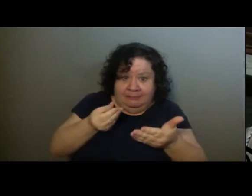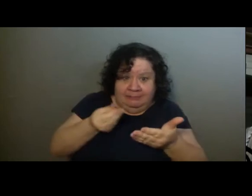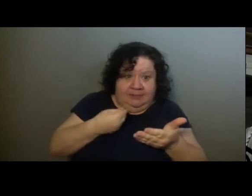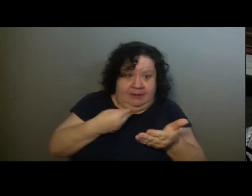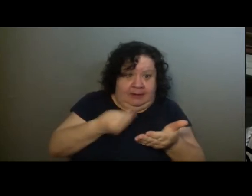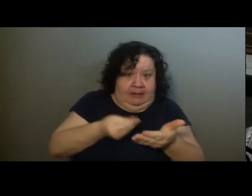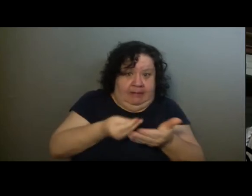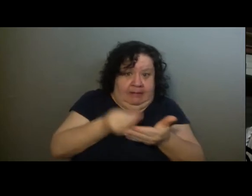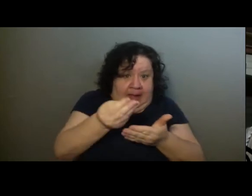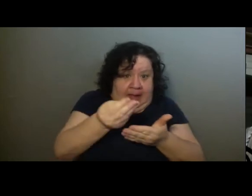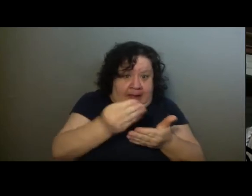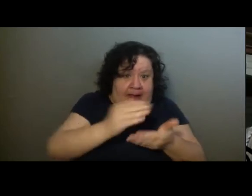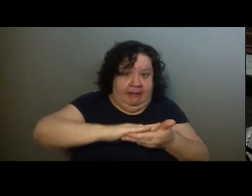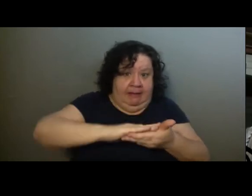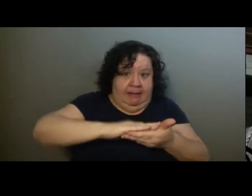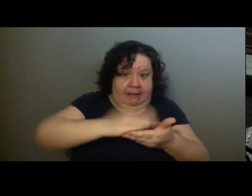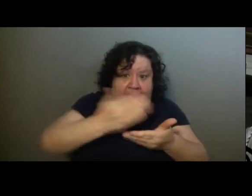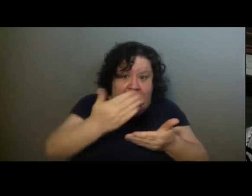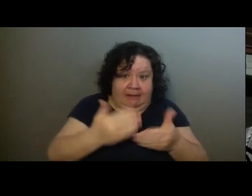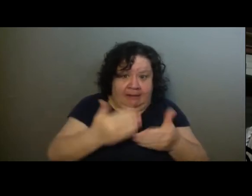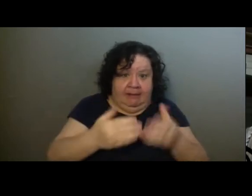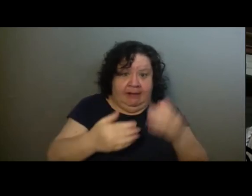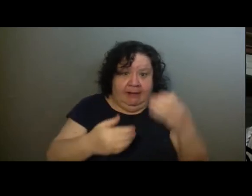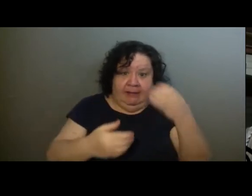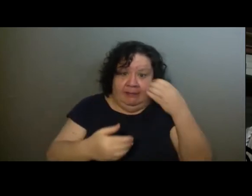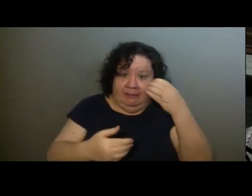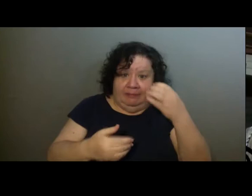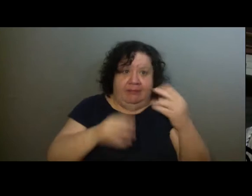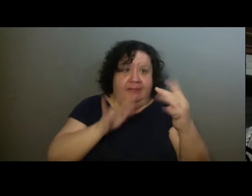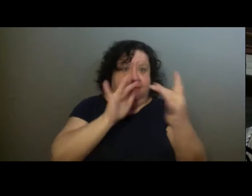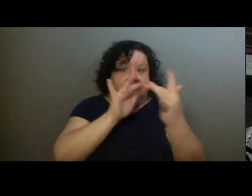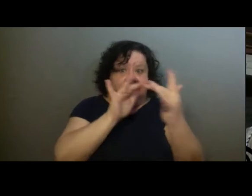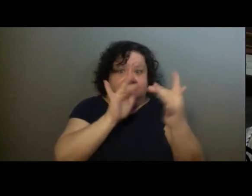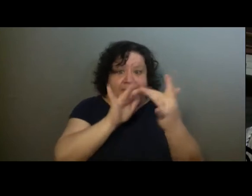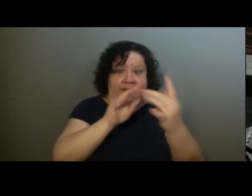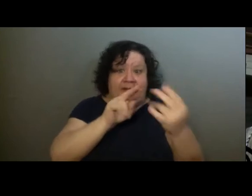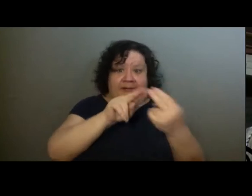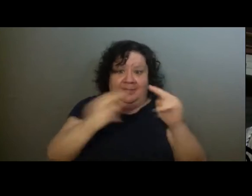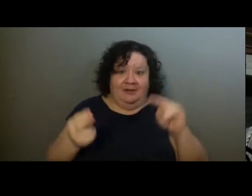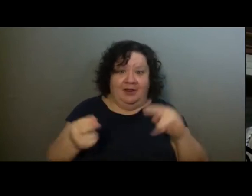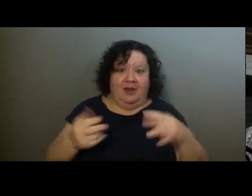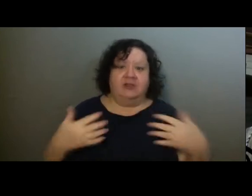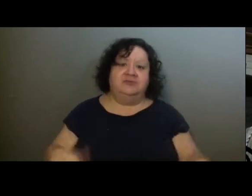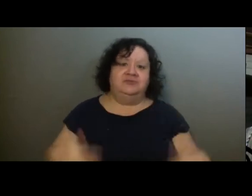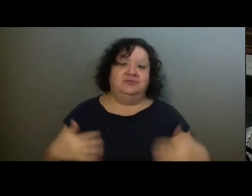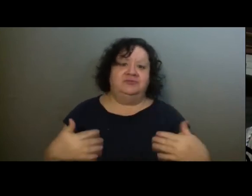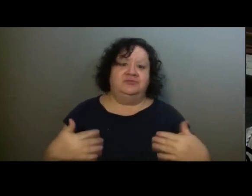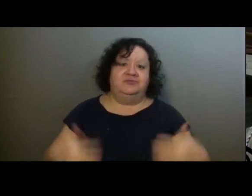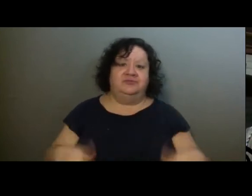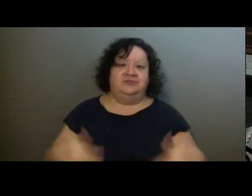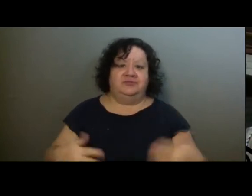the device, the more expensive the device. And often there's often